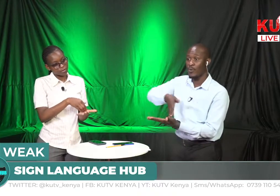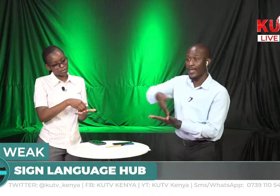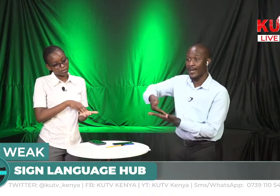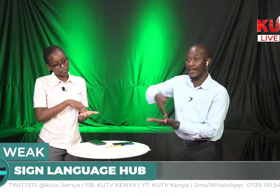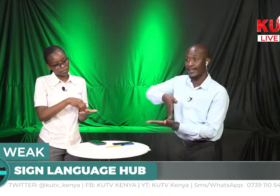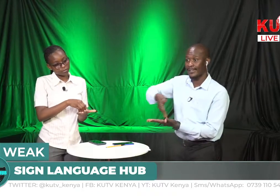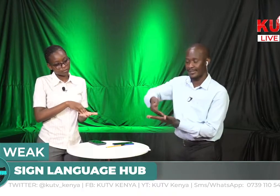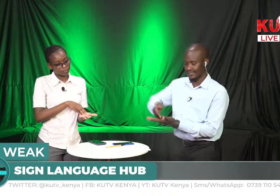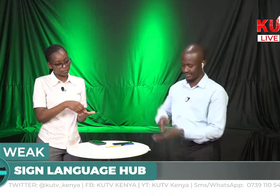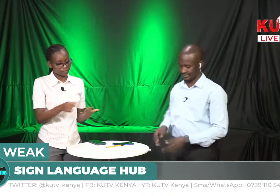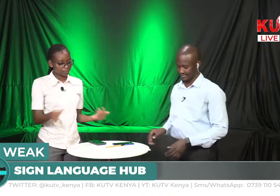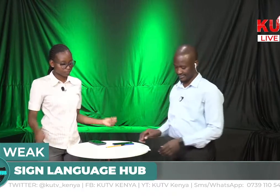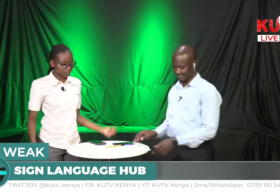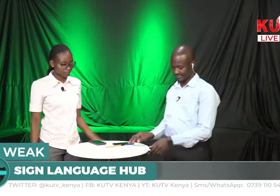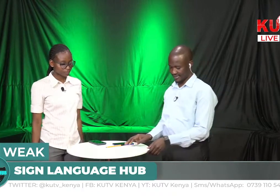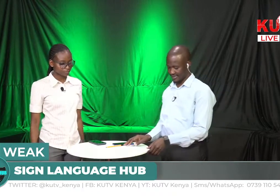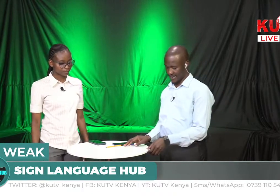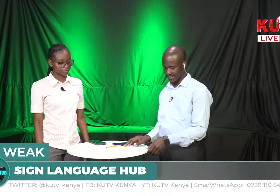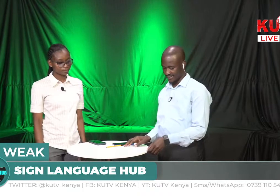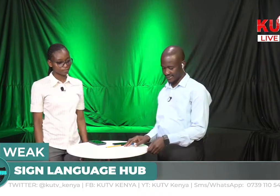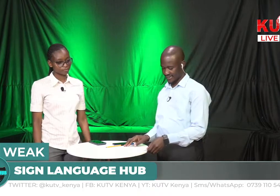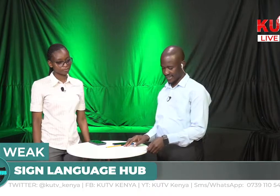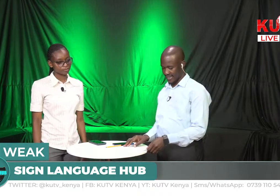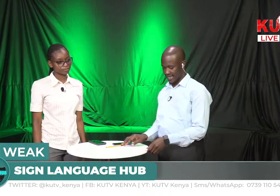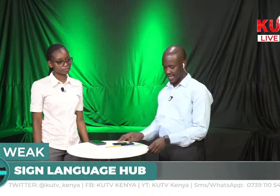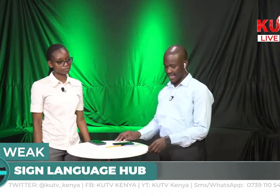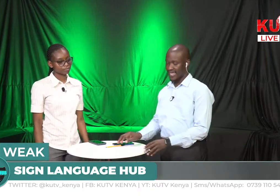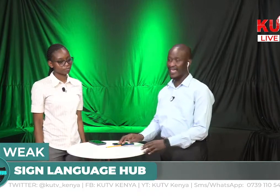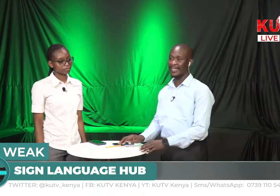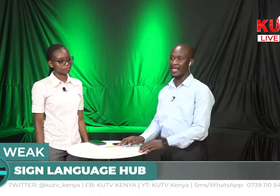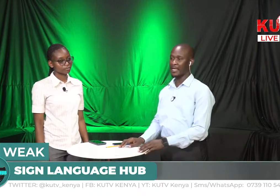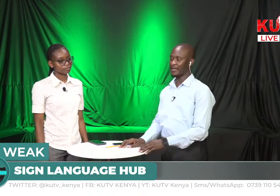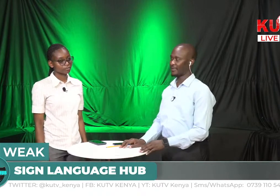Weak. All right. Headache.